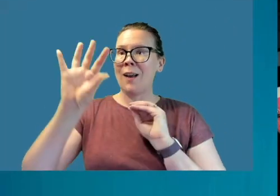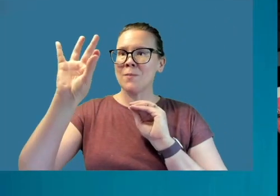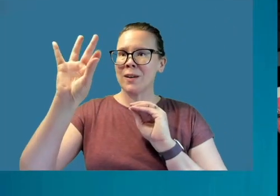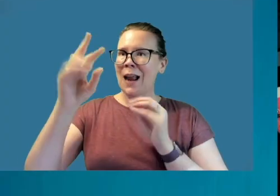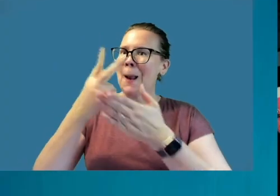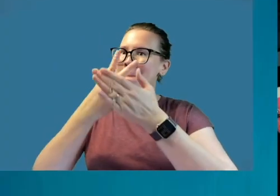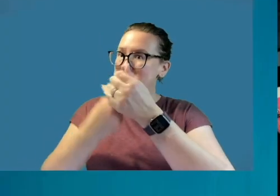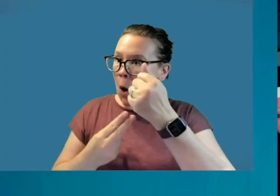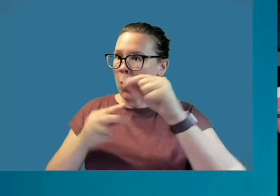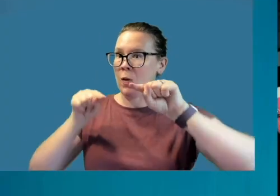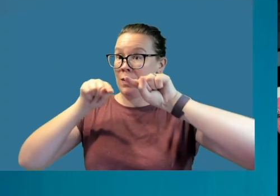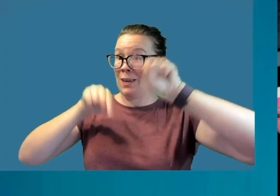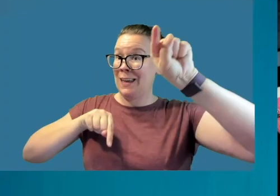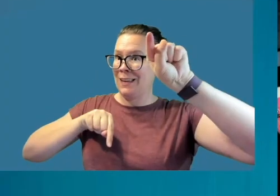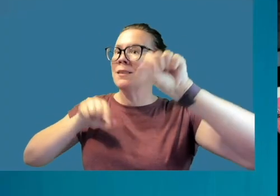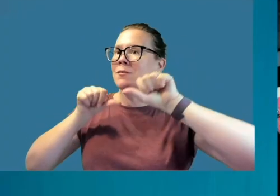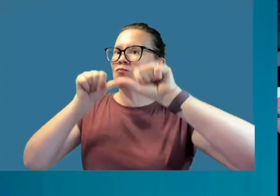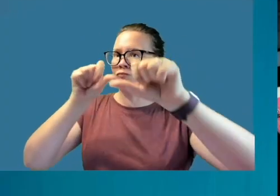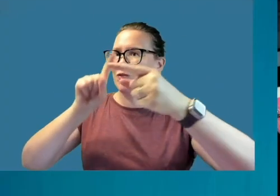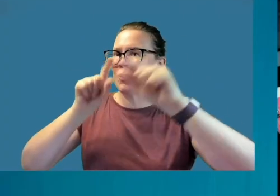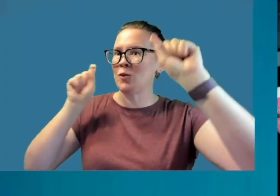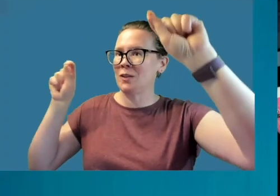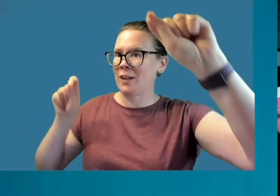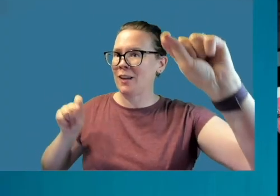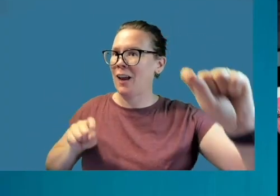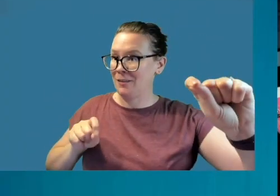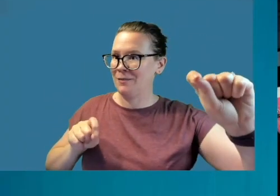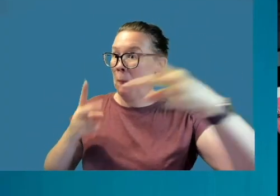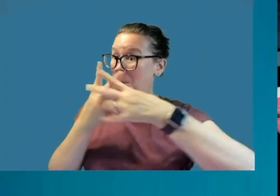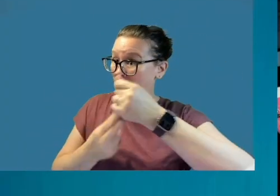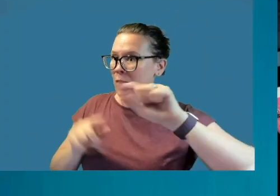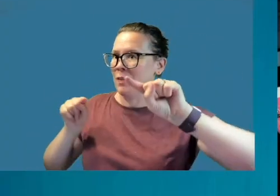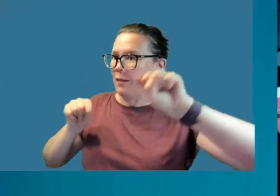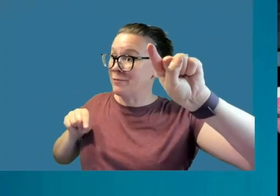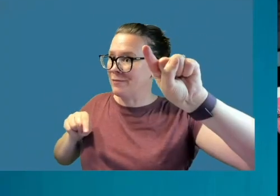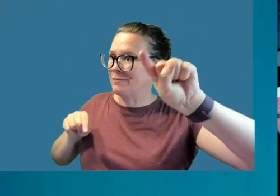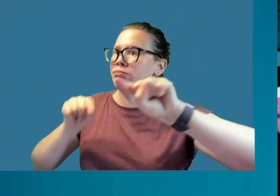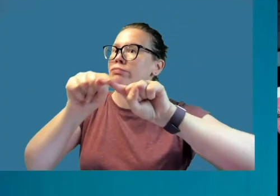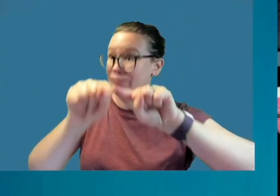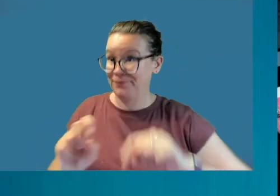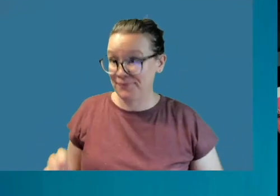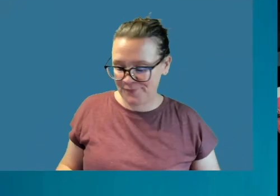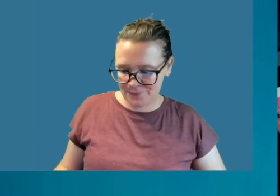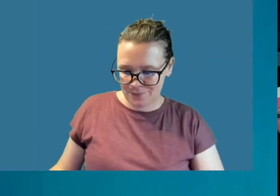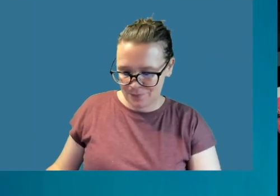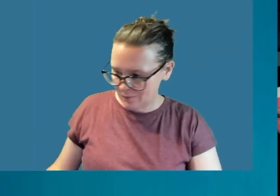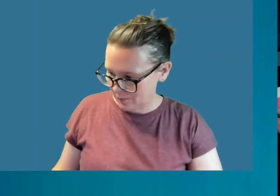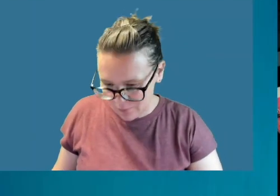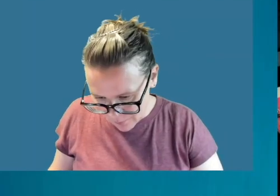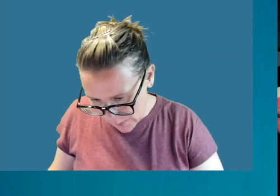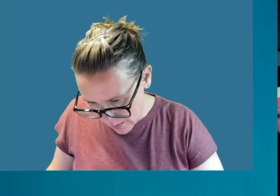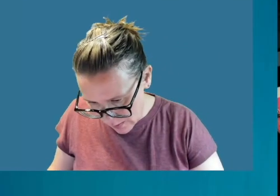For number 9, both of the ends of the line are going to be extended up to the